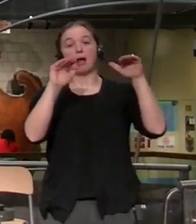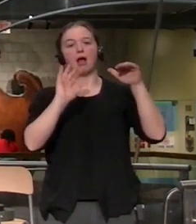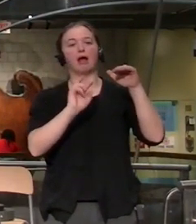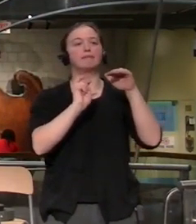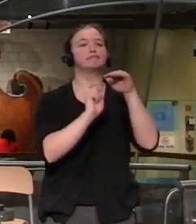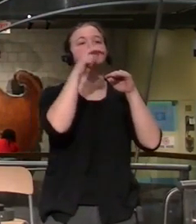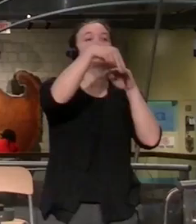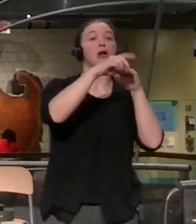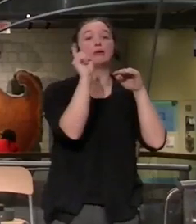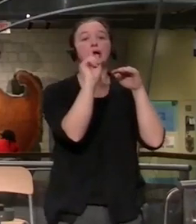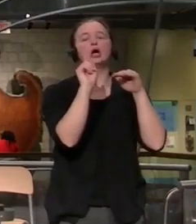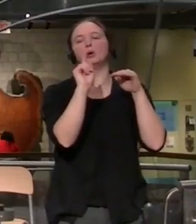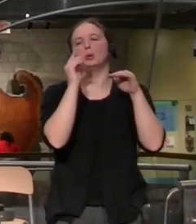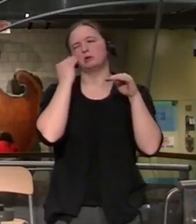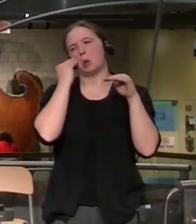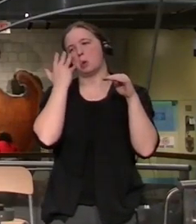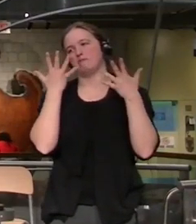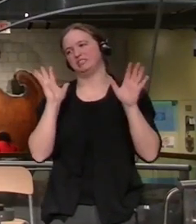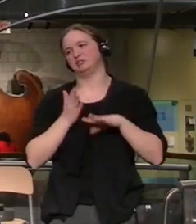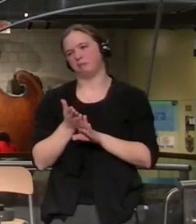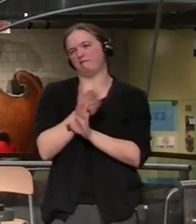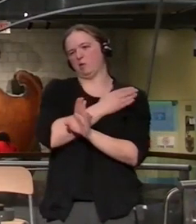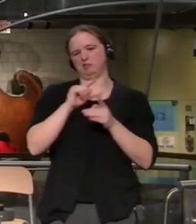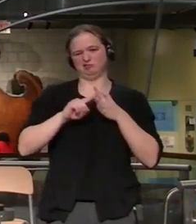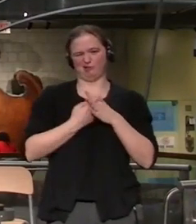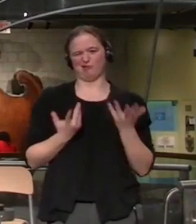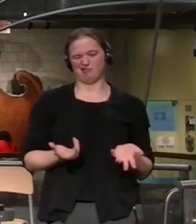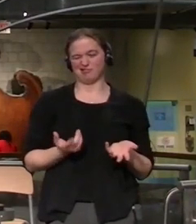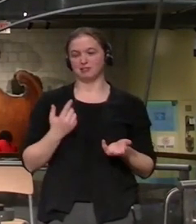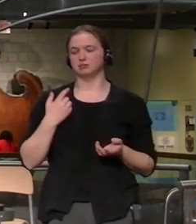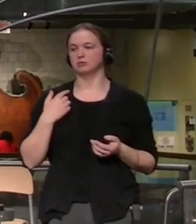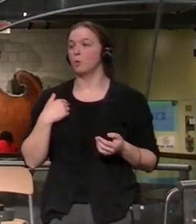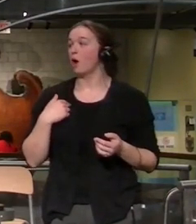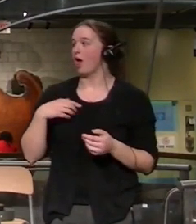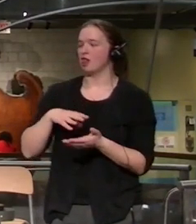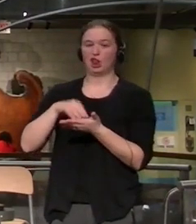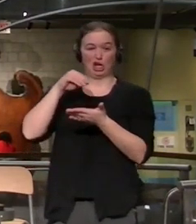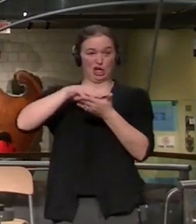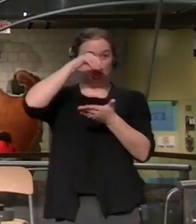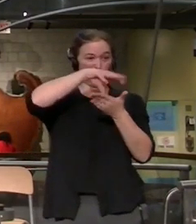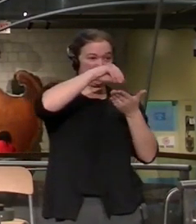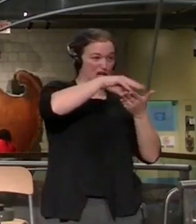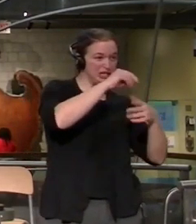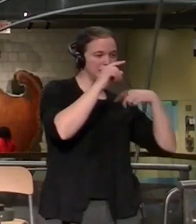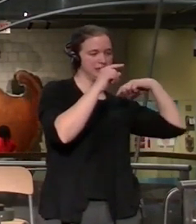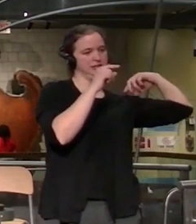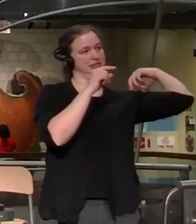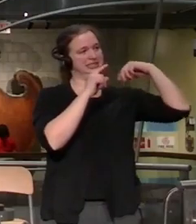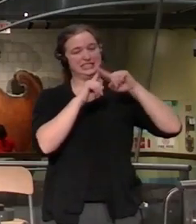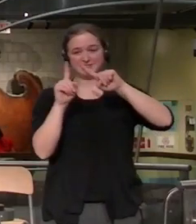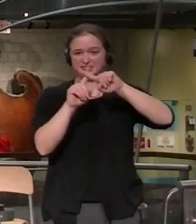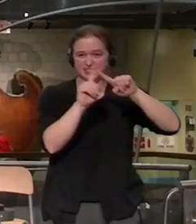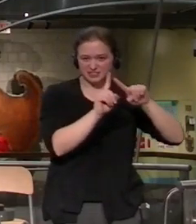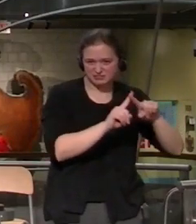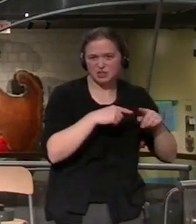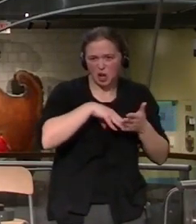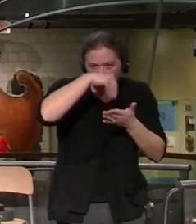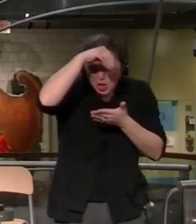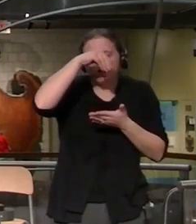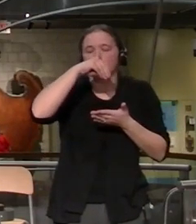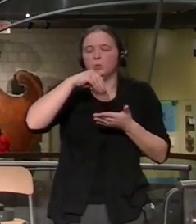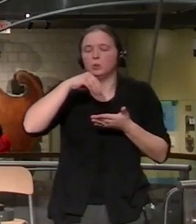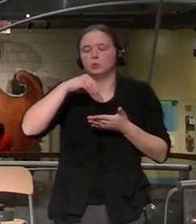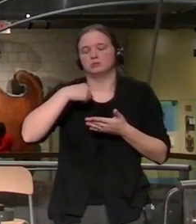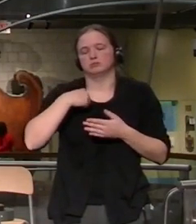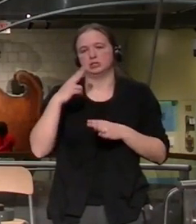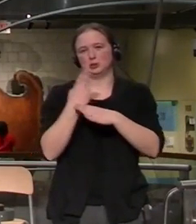made my way there as quickly as I can. I'm drawing on what I learned around the environment, hopefully using my hippocampus to be able to make my way there.